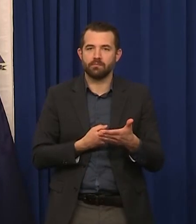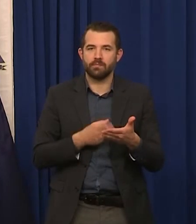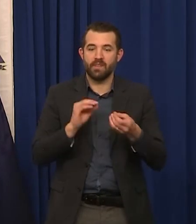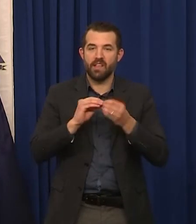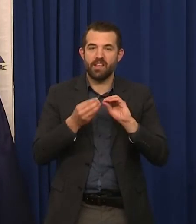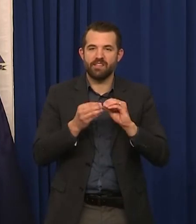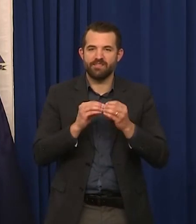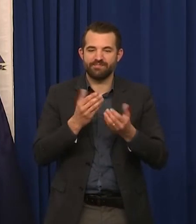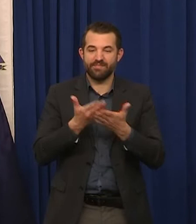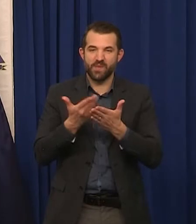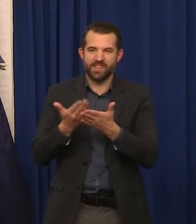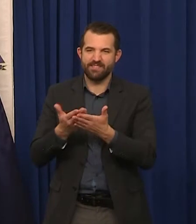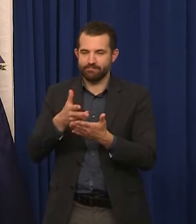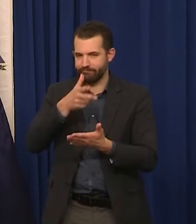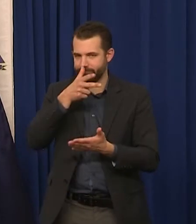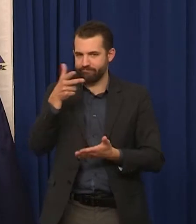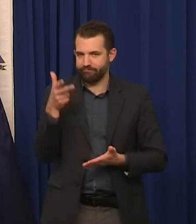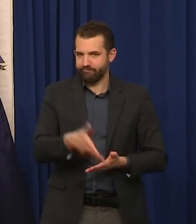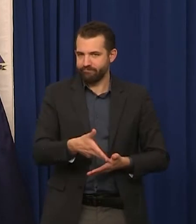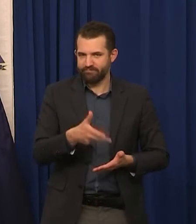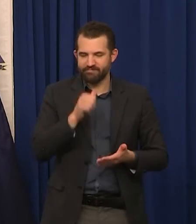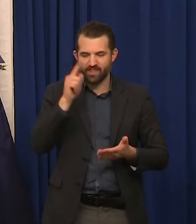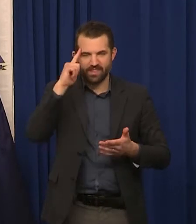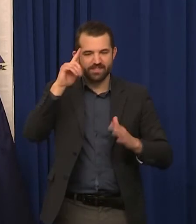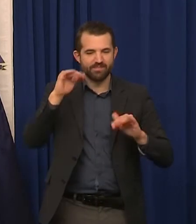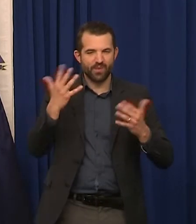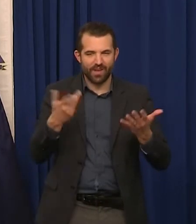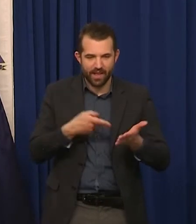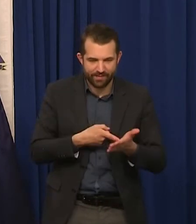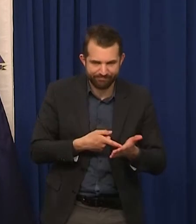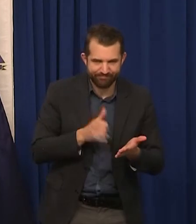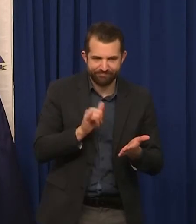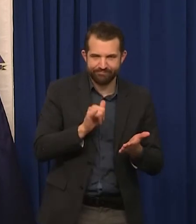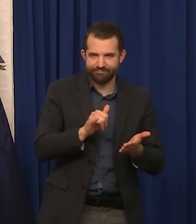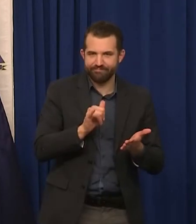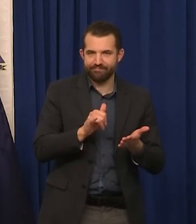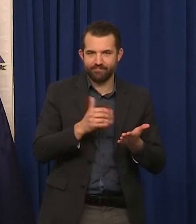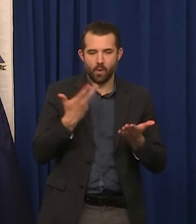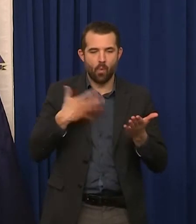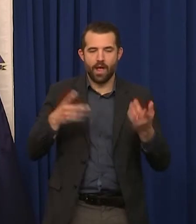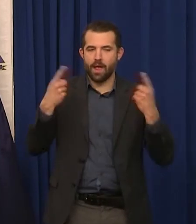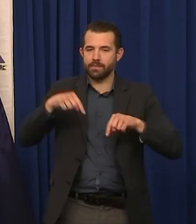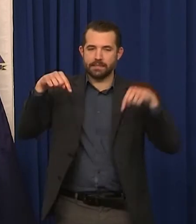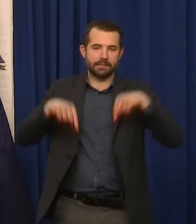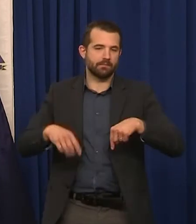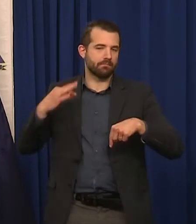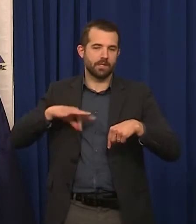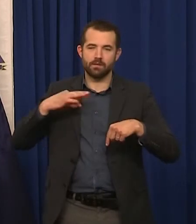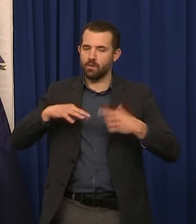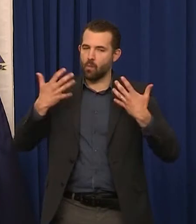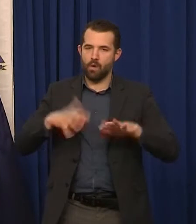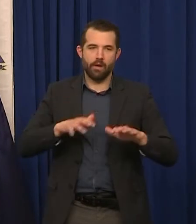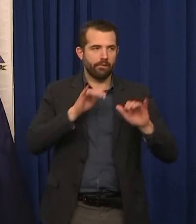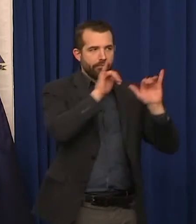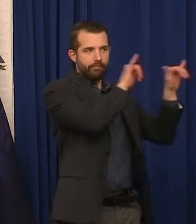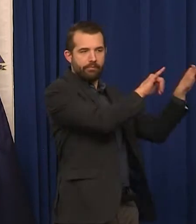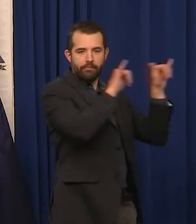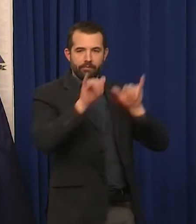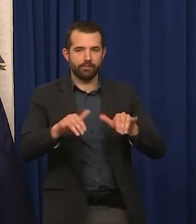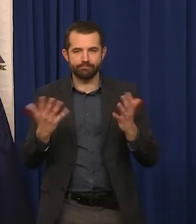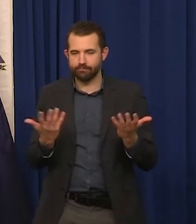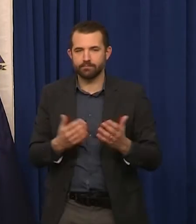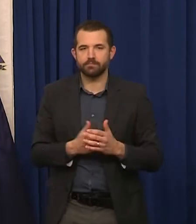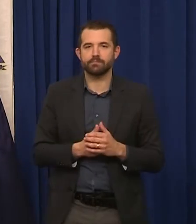not what they thought it was going to be. I don't want to make that mistake here in Maine, so we're taking a look at all the data here. You mentioned